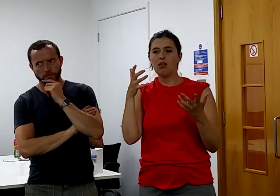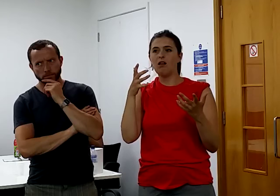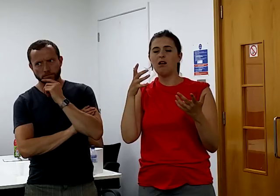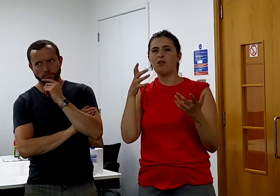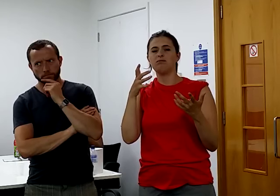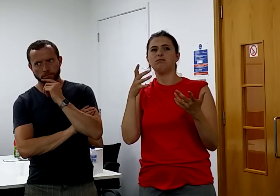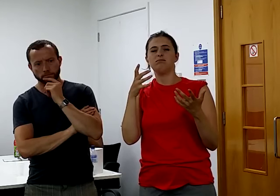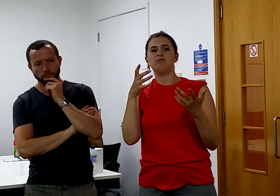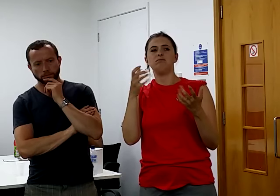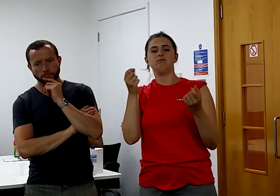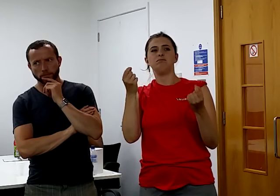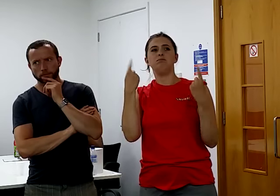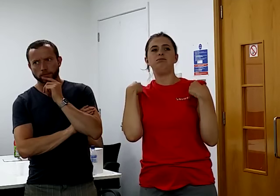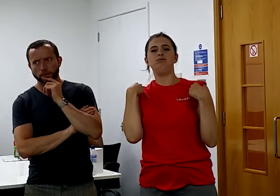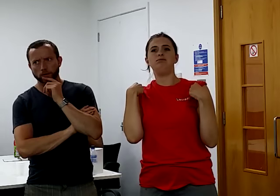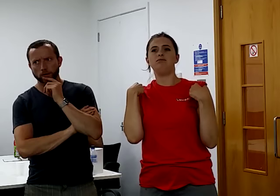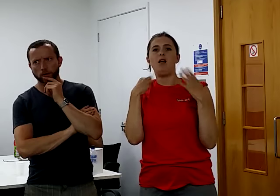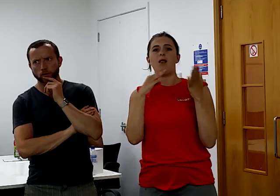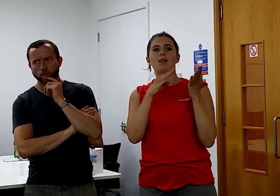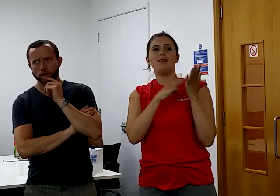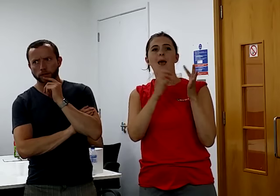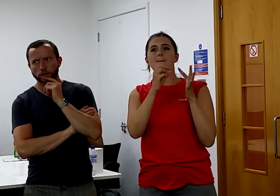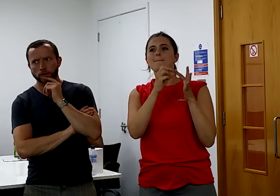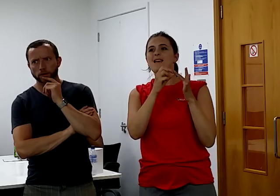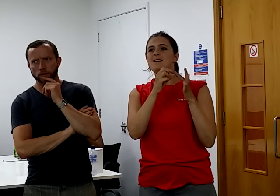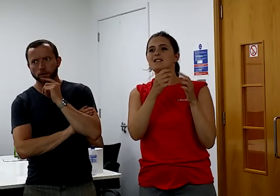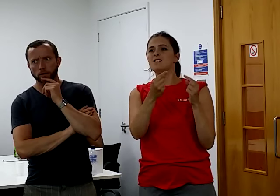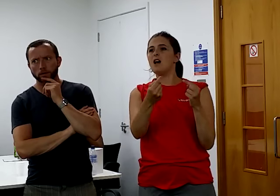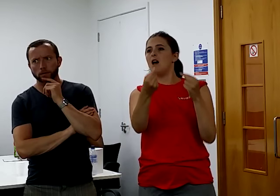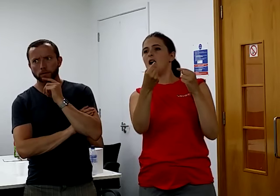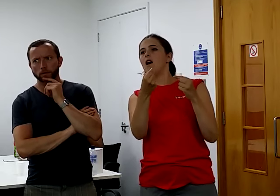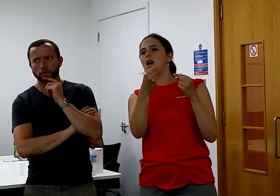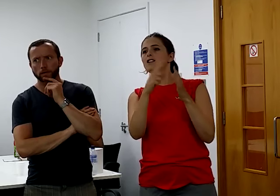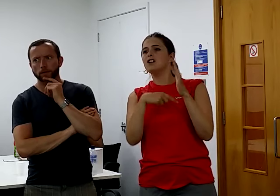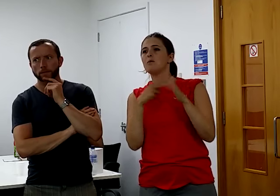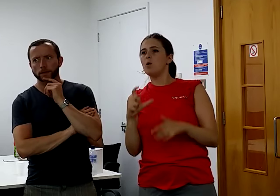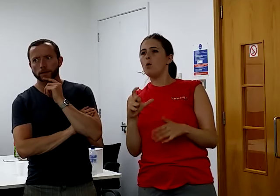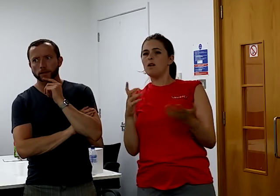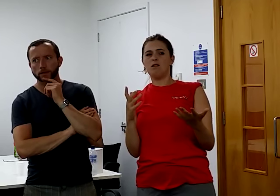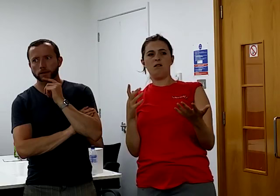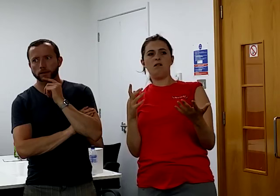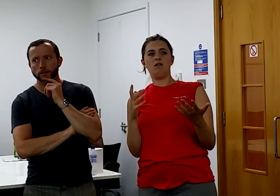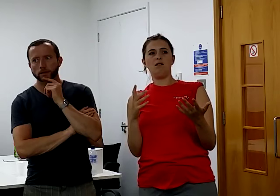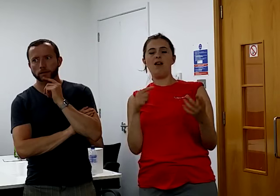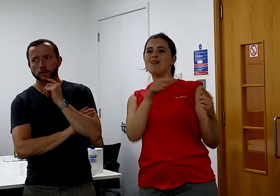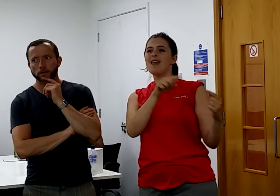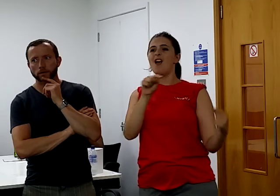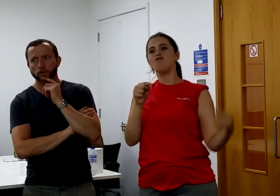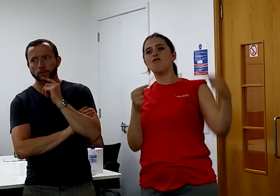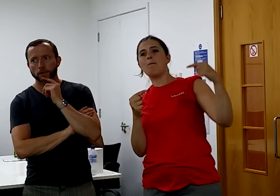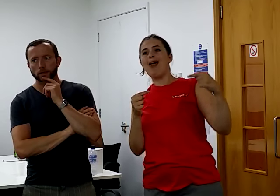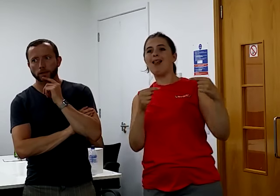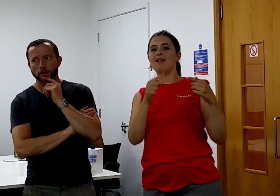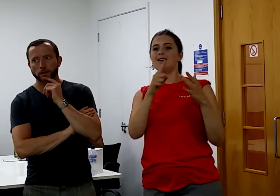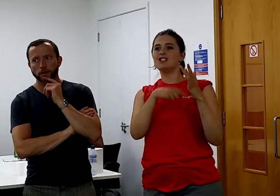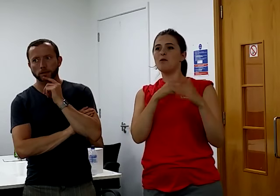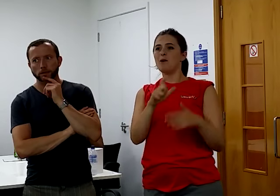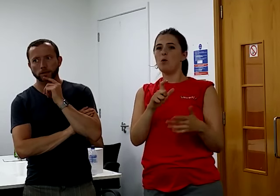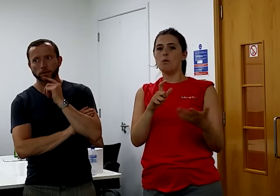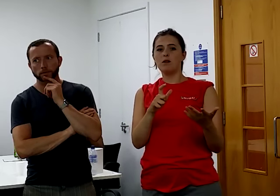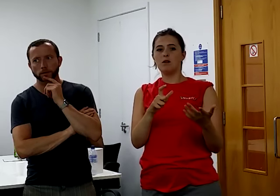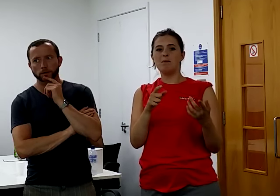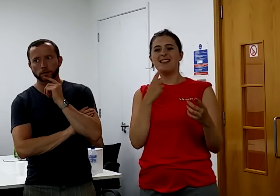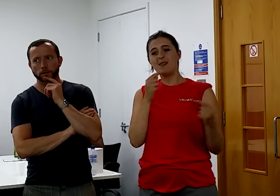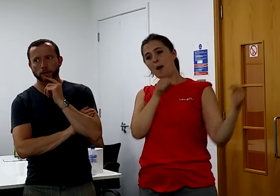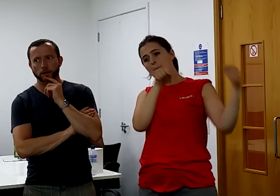the logic behind these MPs. I don't understand it. They're rebelling against Jeremy, and then they're